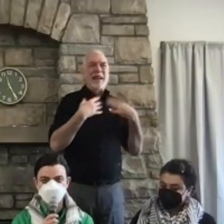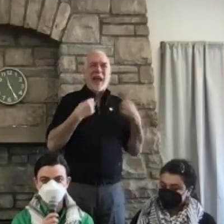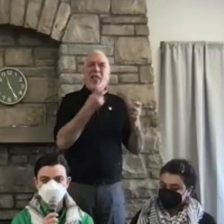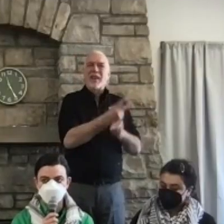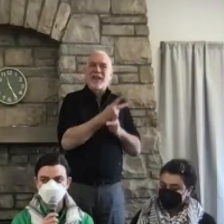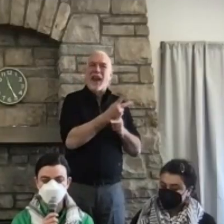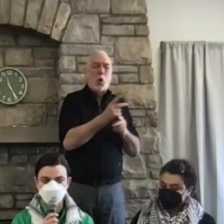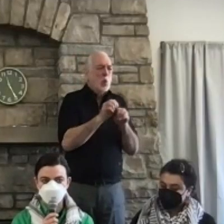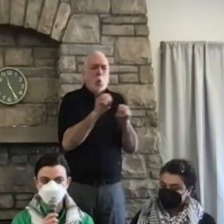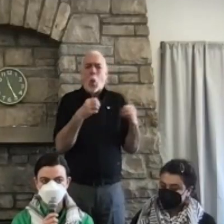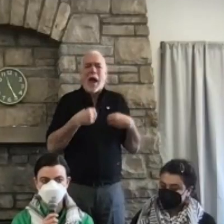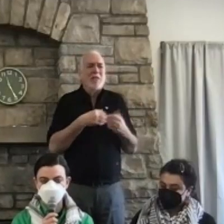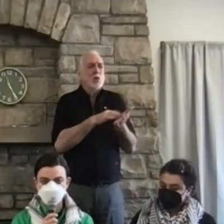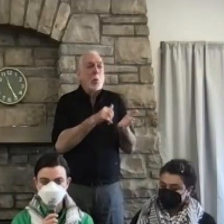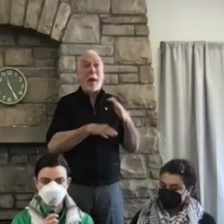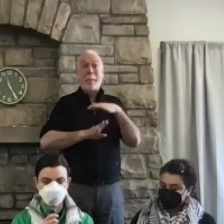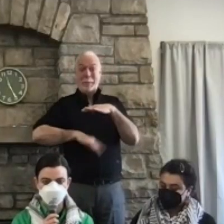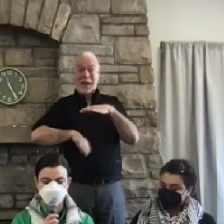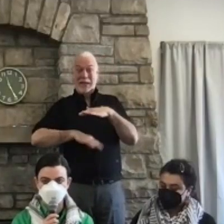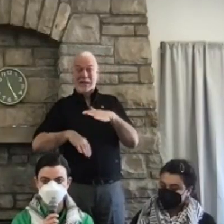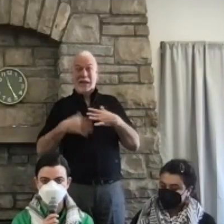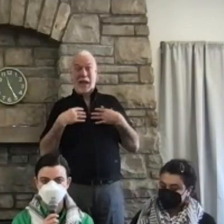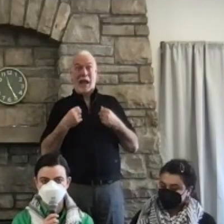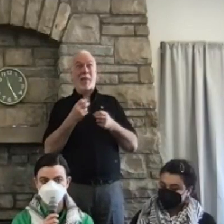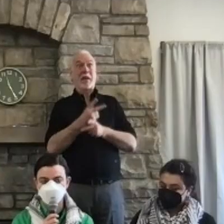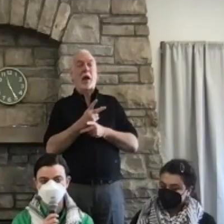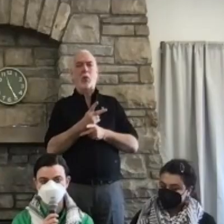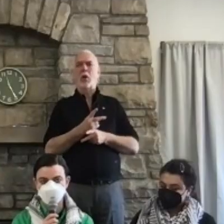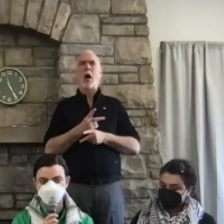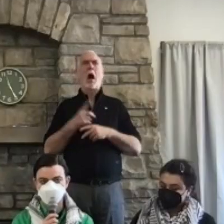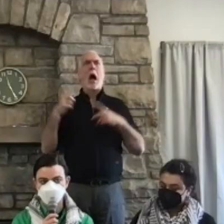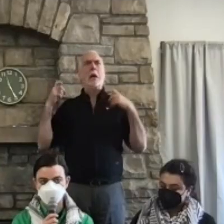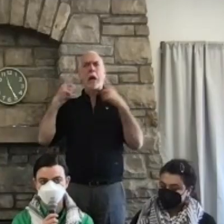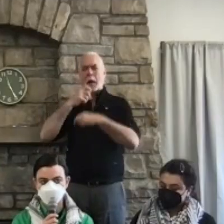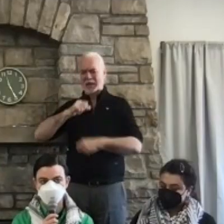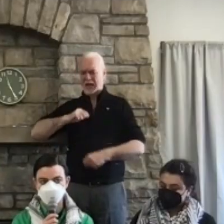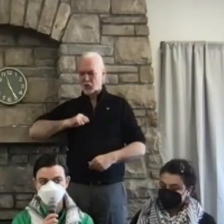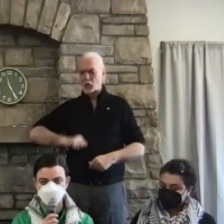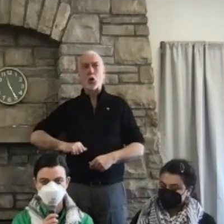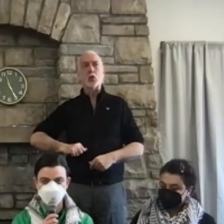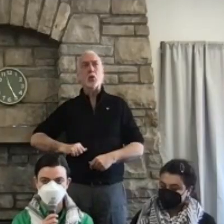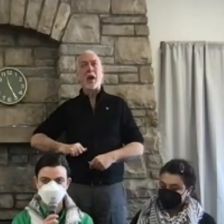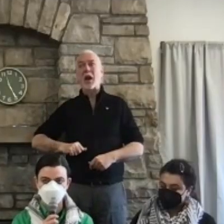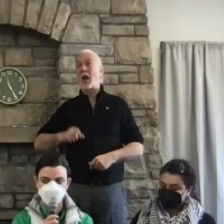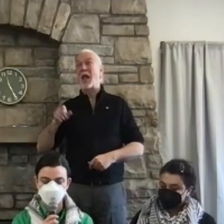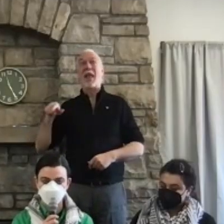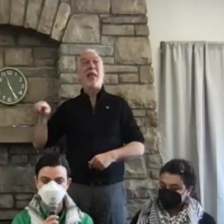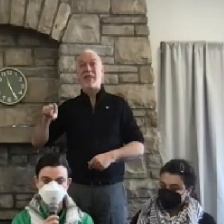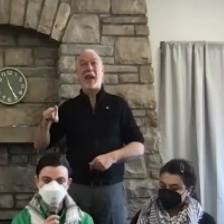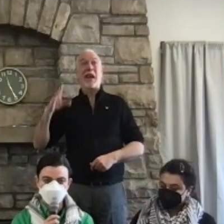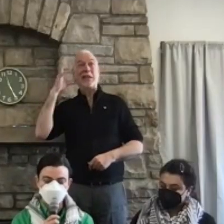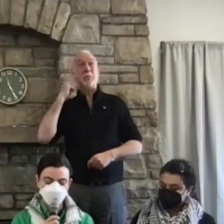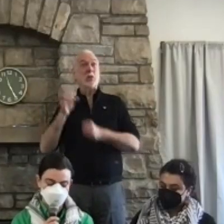healthcare? And how can you provide complicated surgeries attempting to treat wounds that people have acquired from 2,000-pound bombs if you don't have